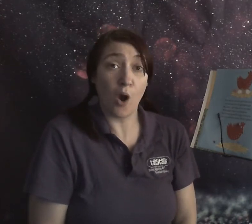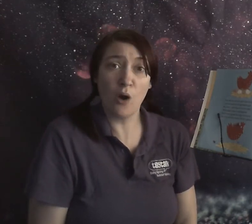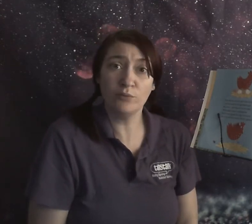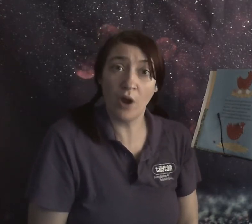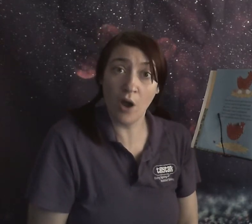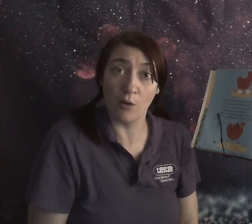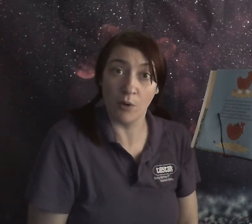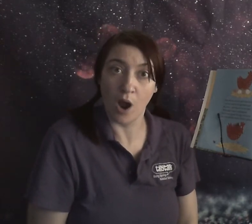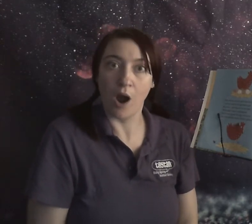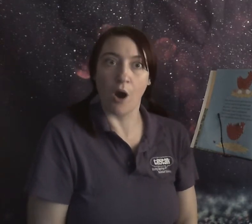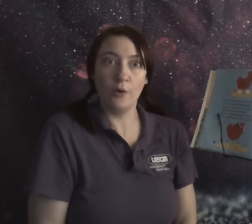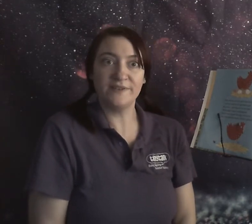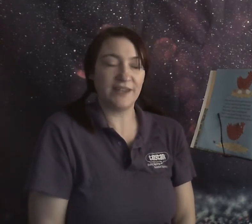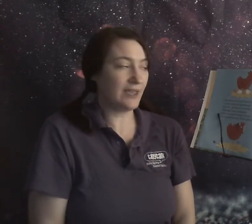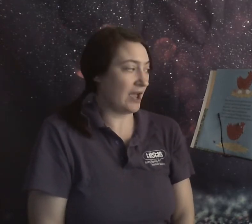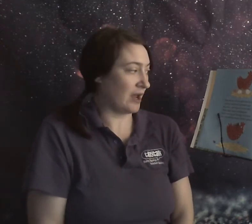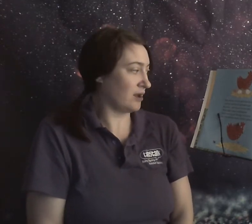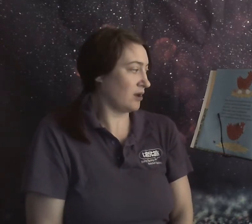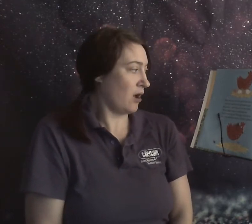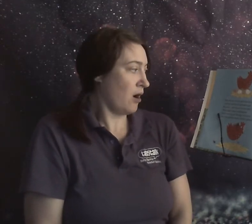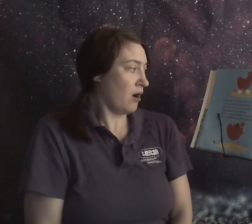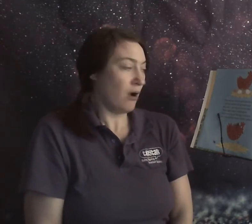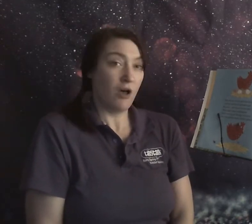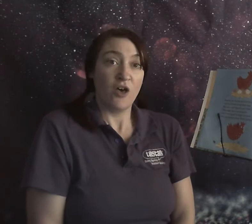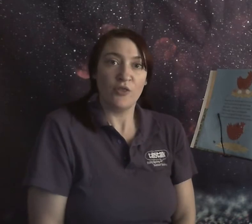no, oh dear,